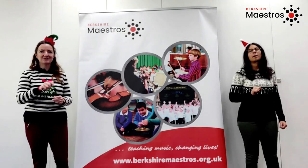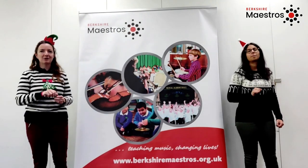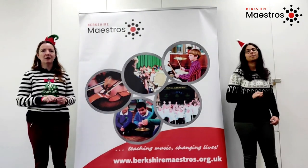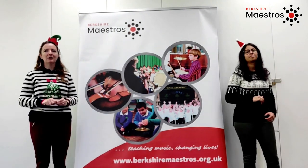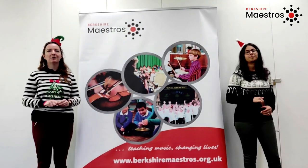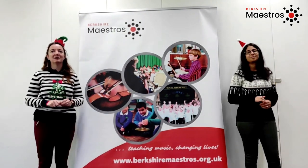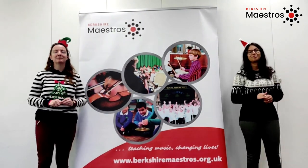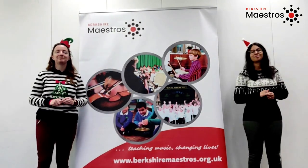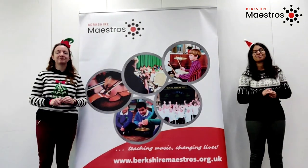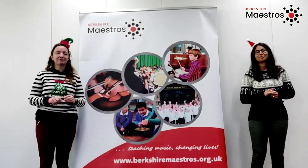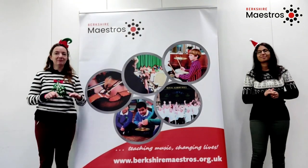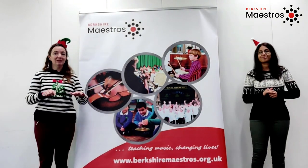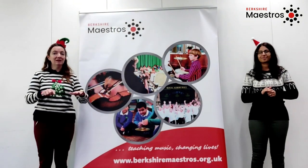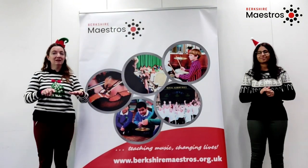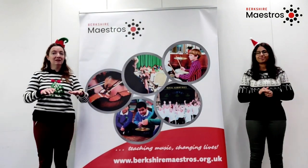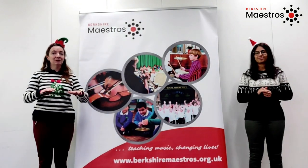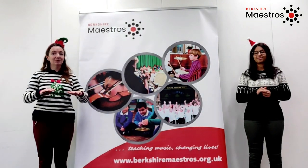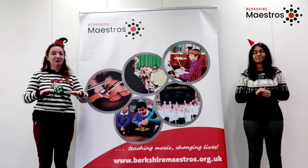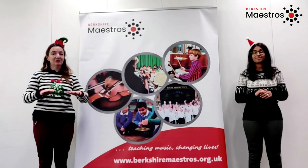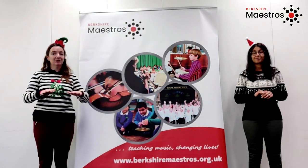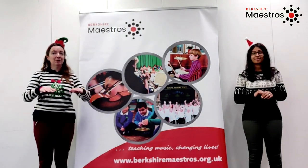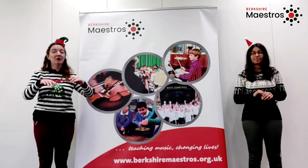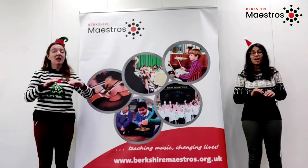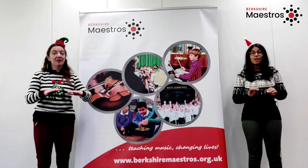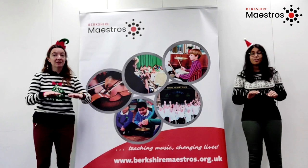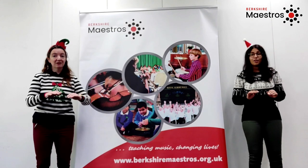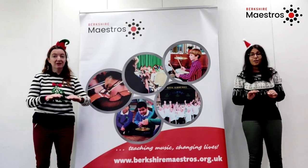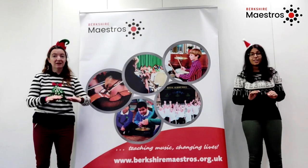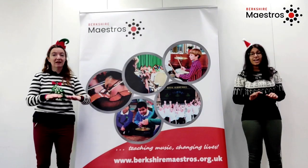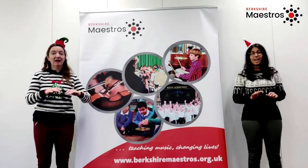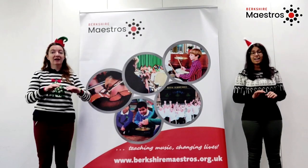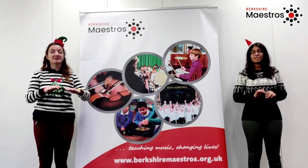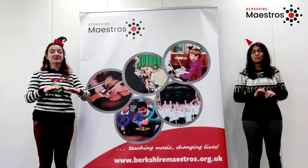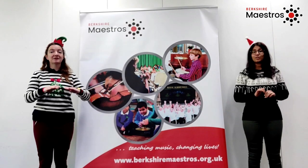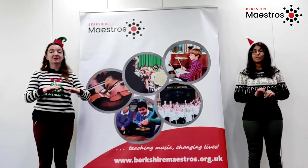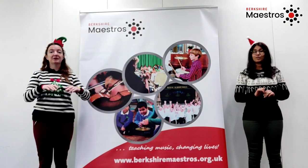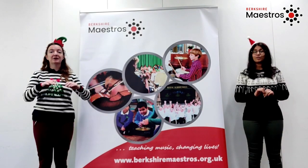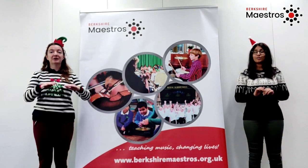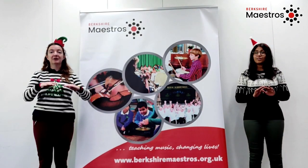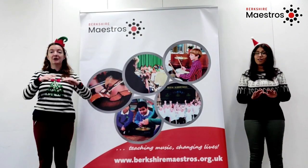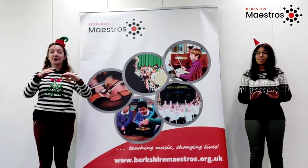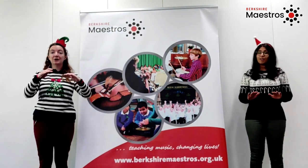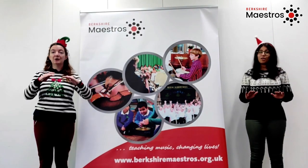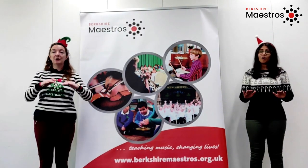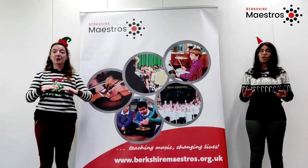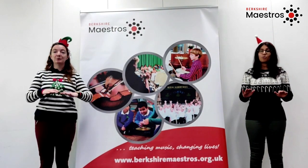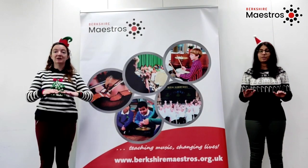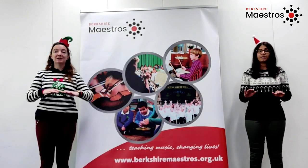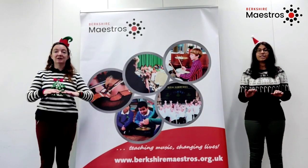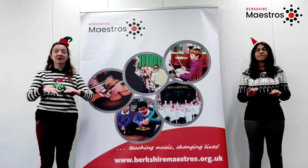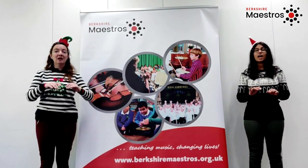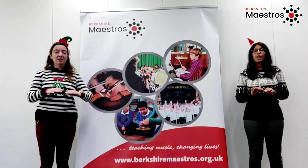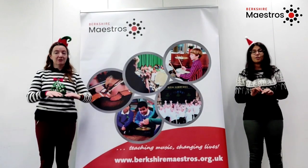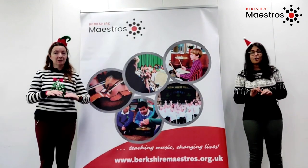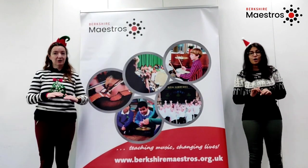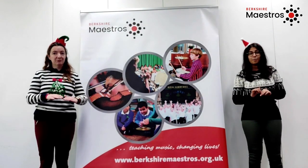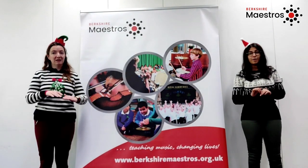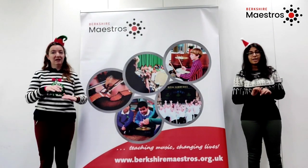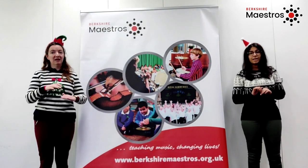cattle are lowing. Here we go. The cattle are lowing, the